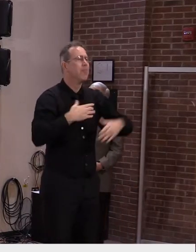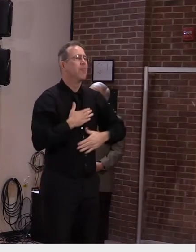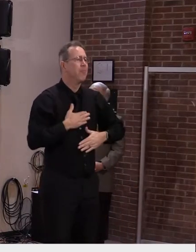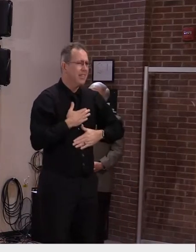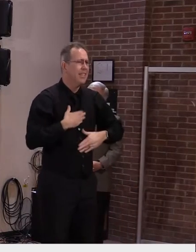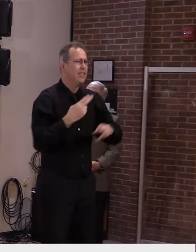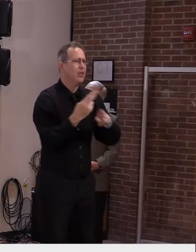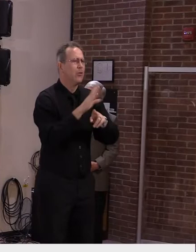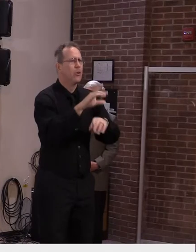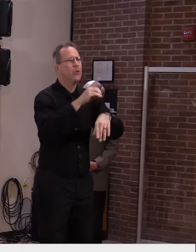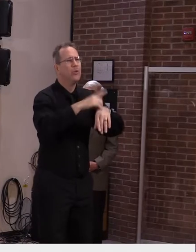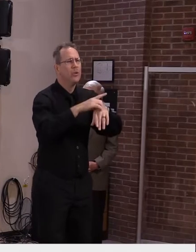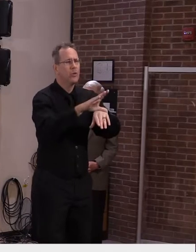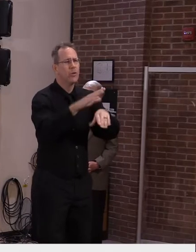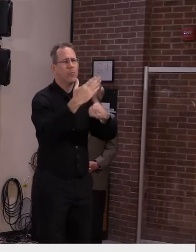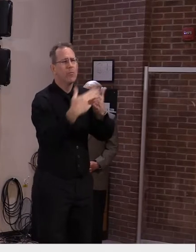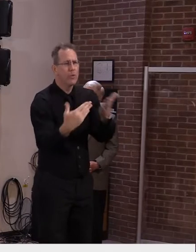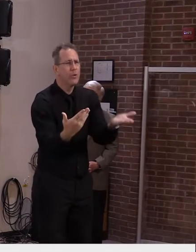not focus on